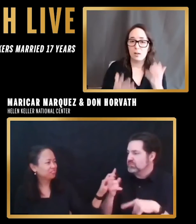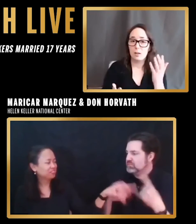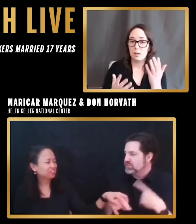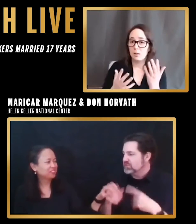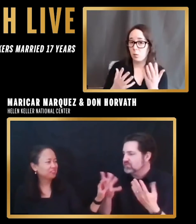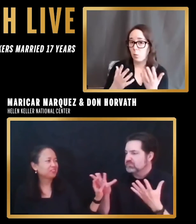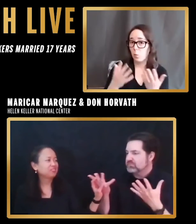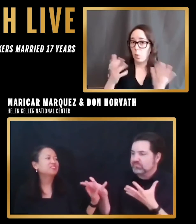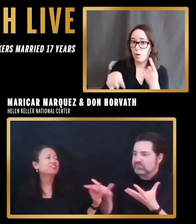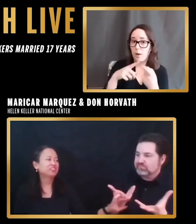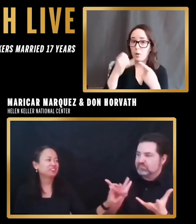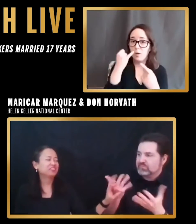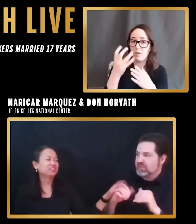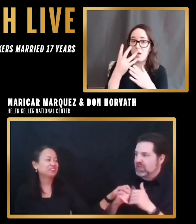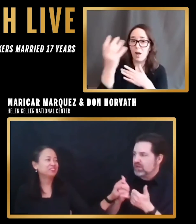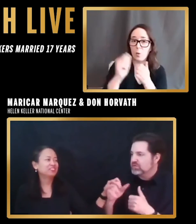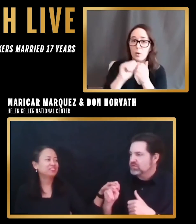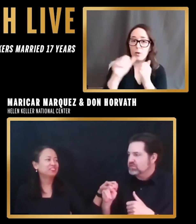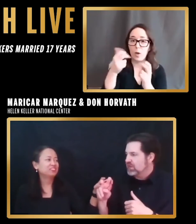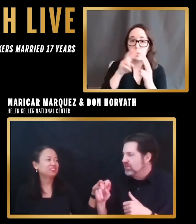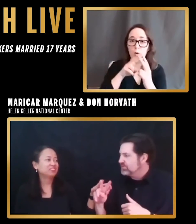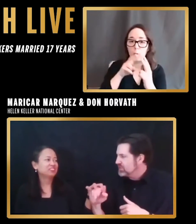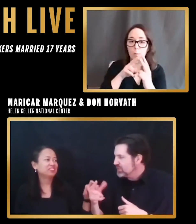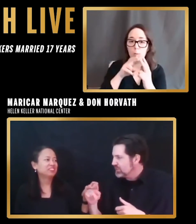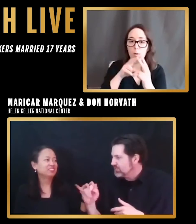might navigate that situation?